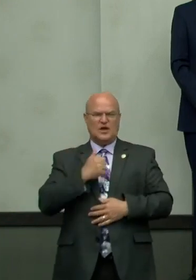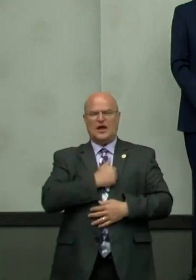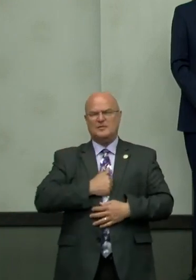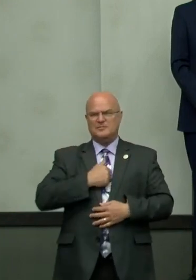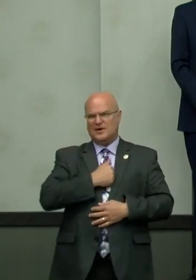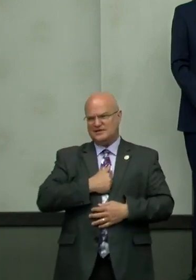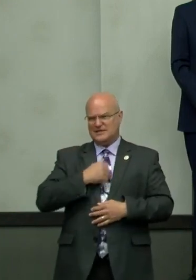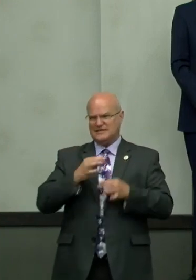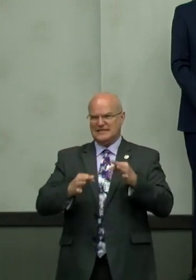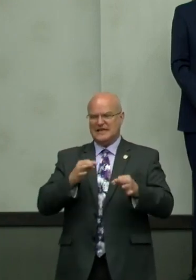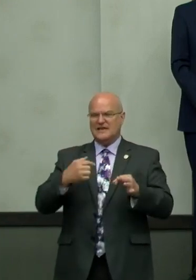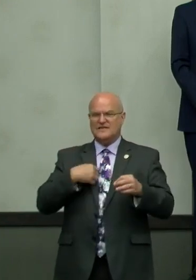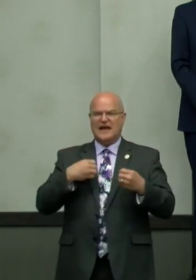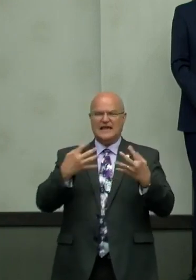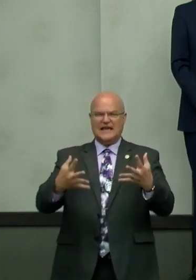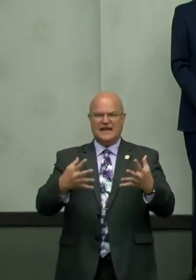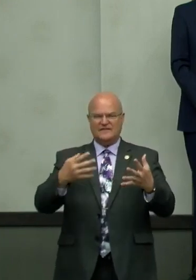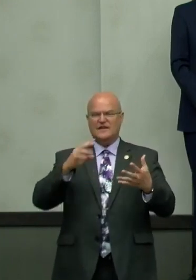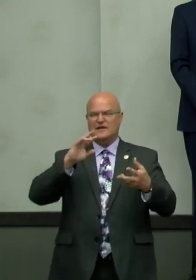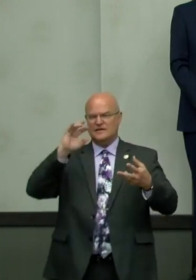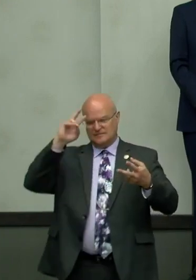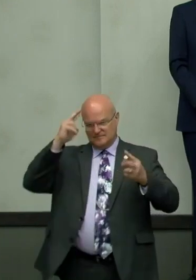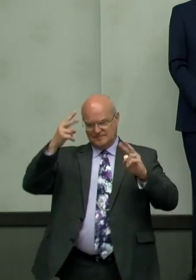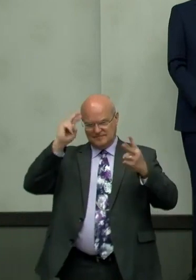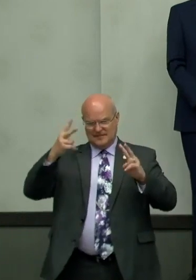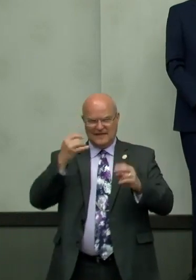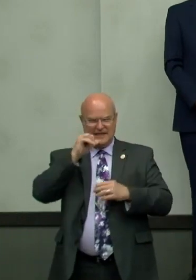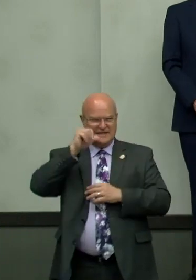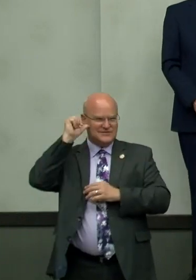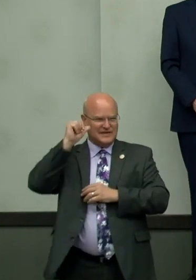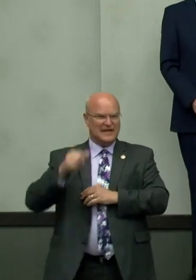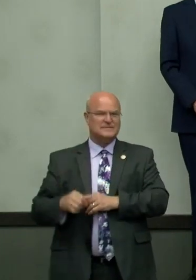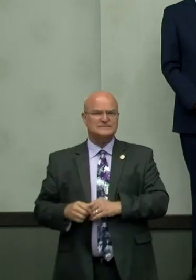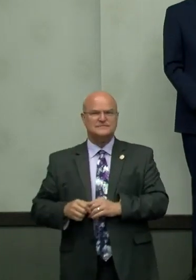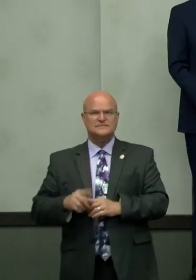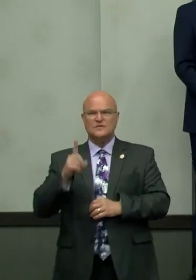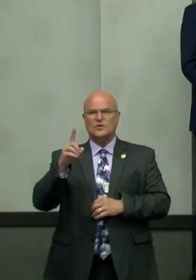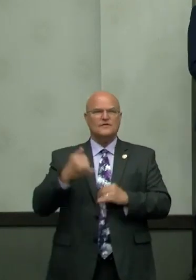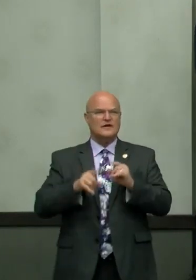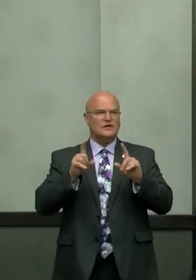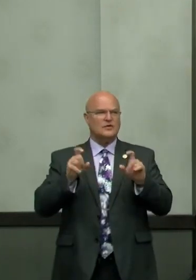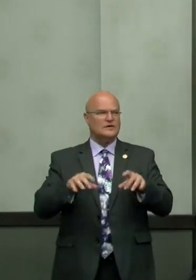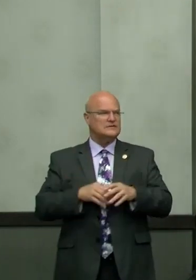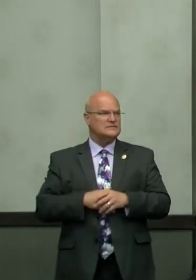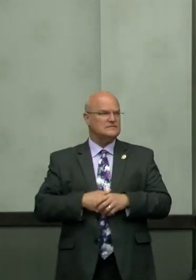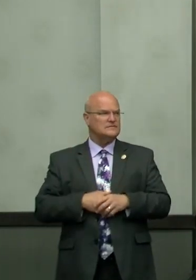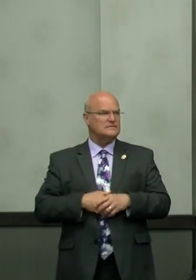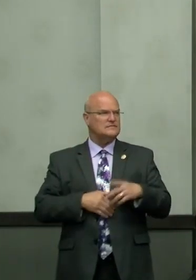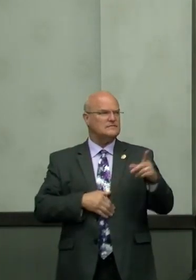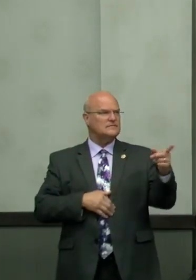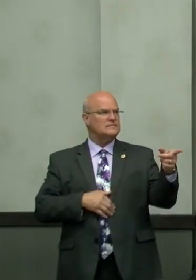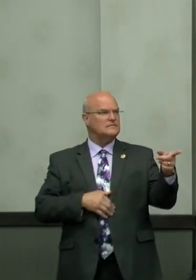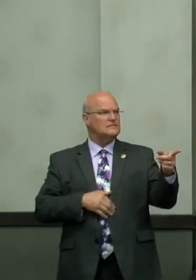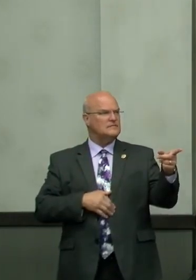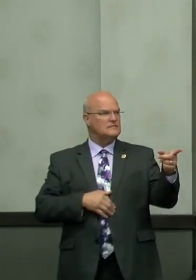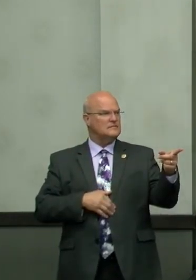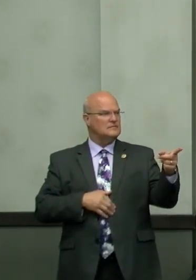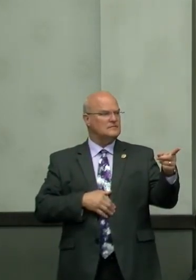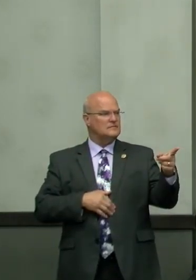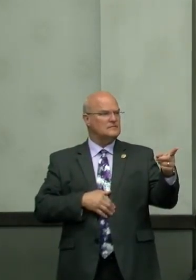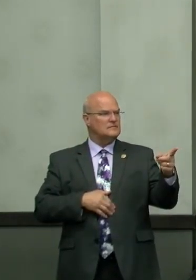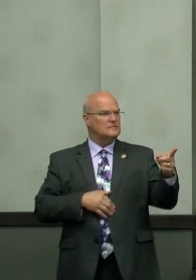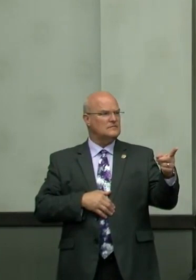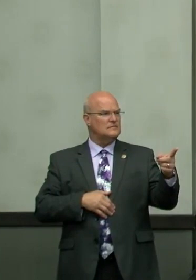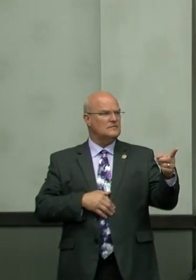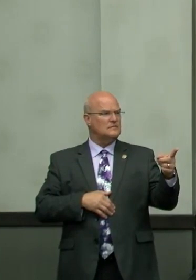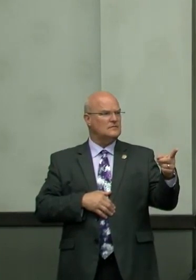apologize if I sort of miscommunicated that yesterday. One final question. Yes, ma'am. With the